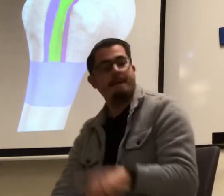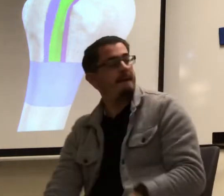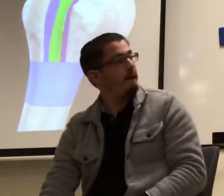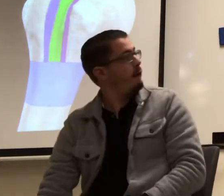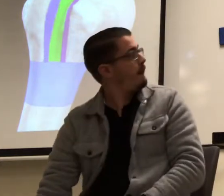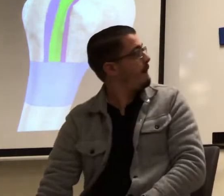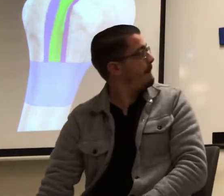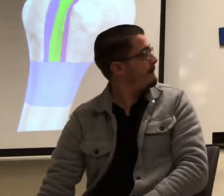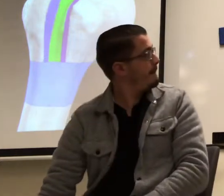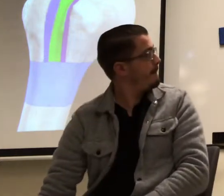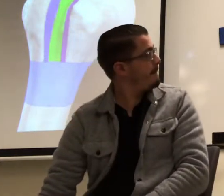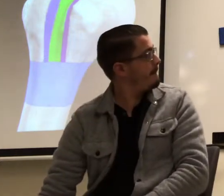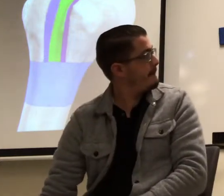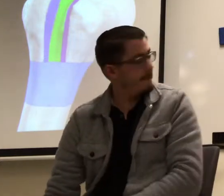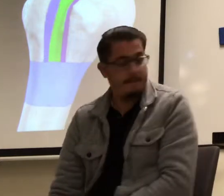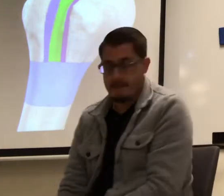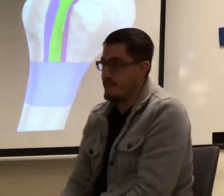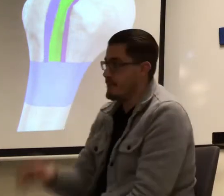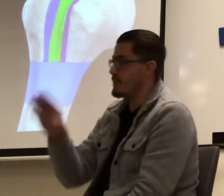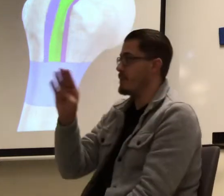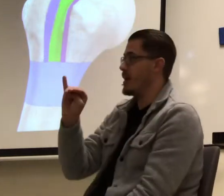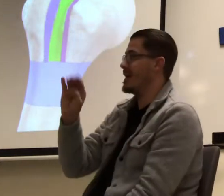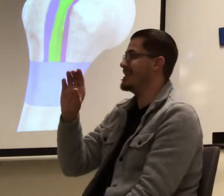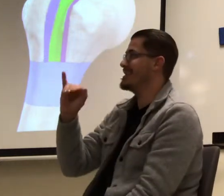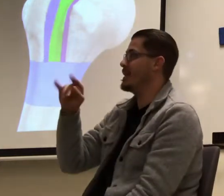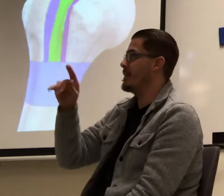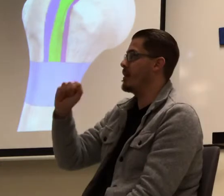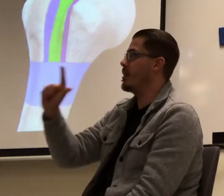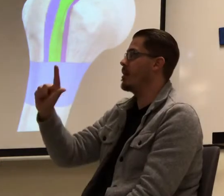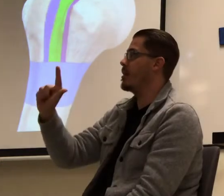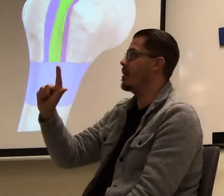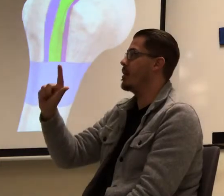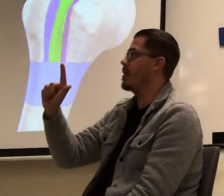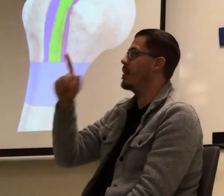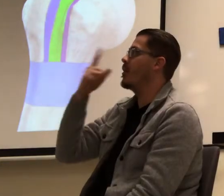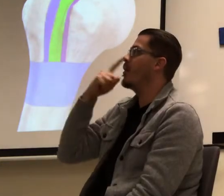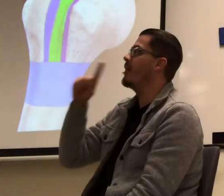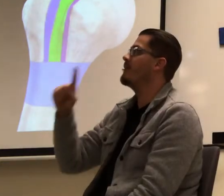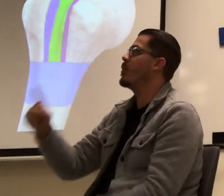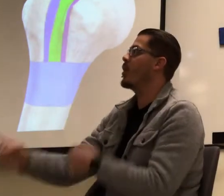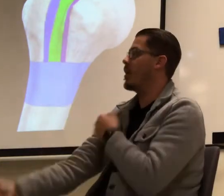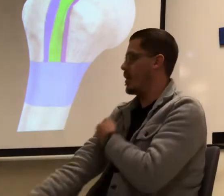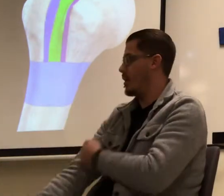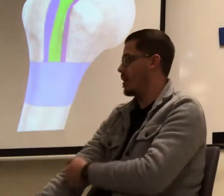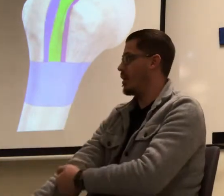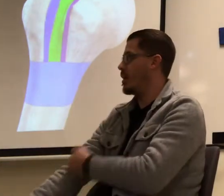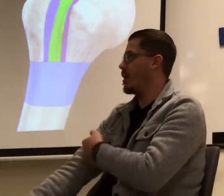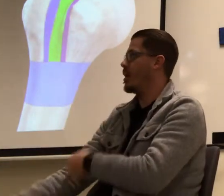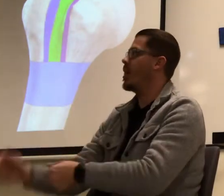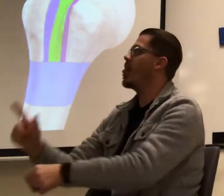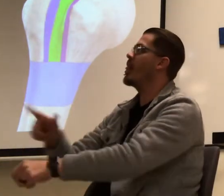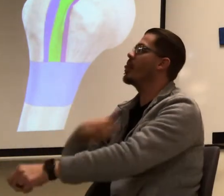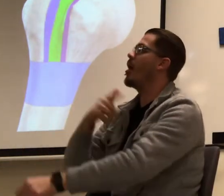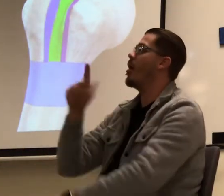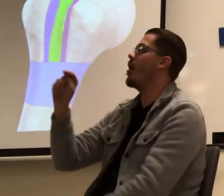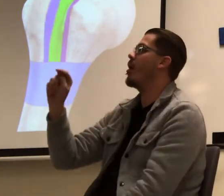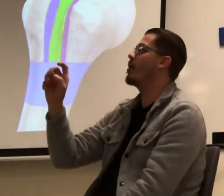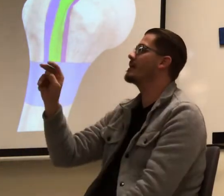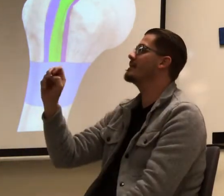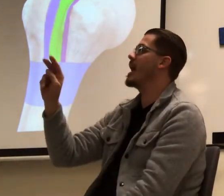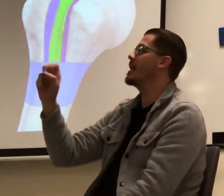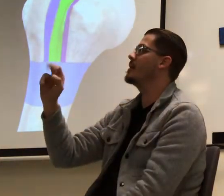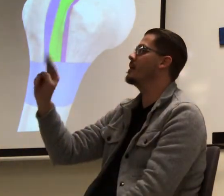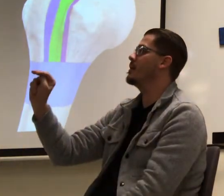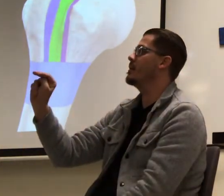the bicipital groove is a groove for the long tendon of